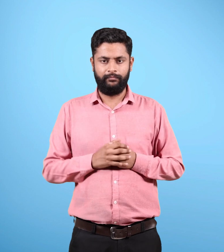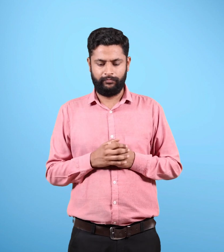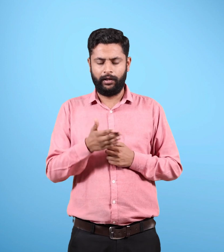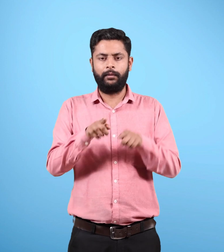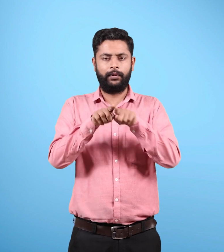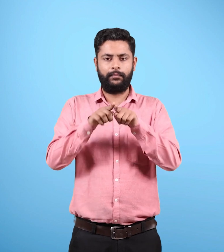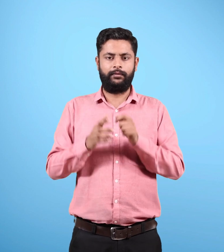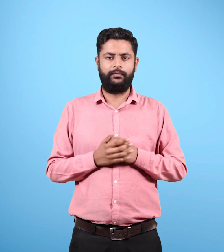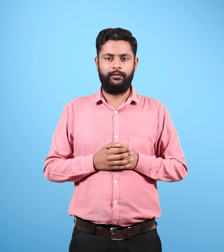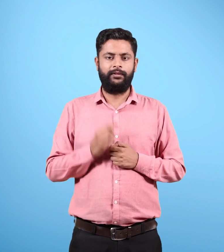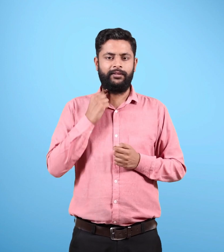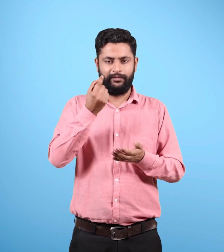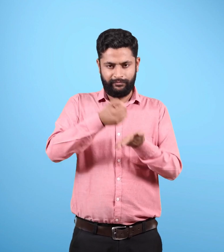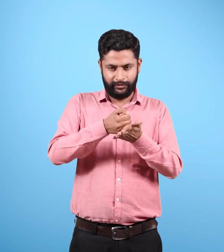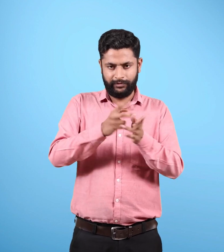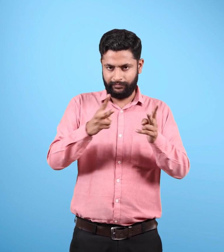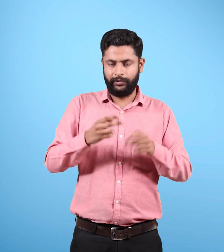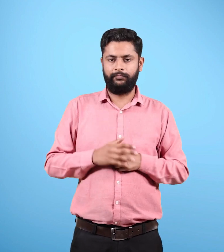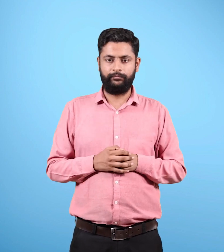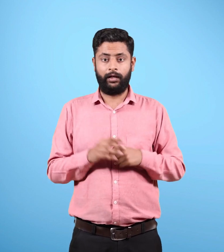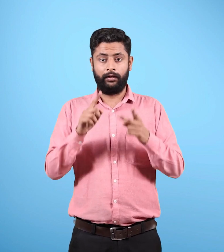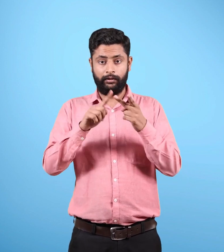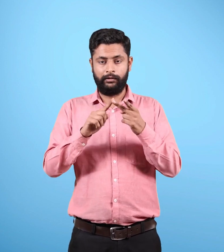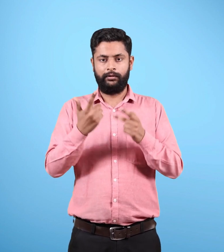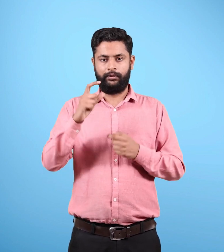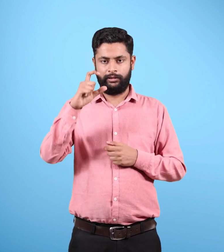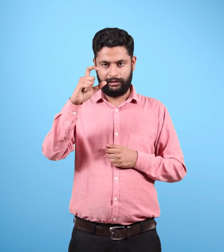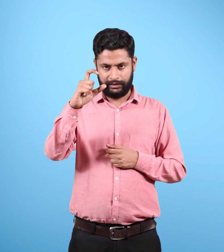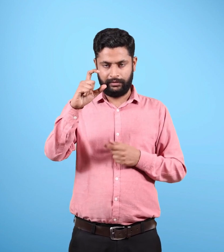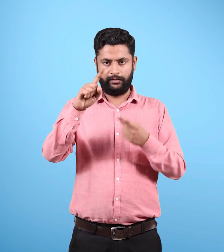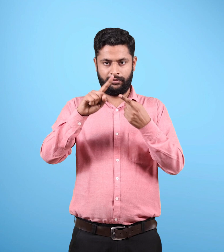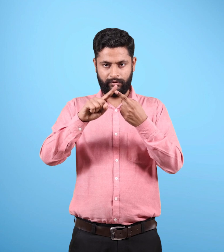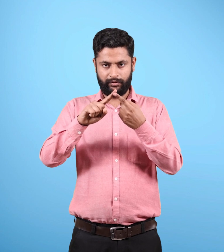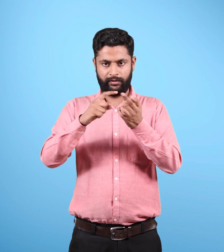ingredients like grains, cereals,